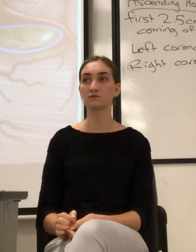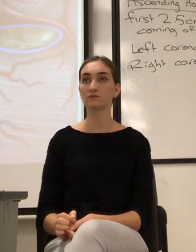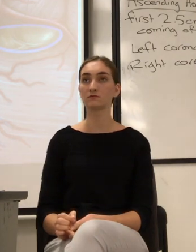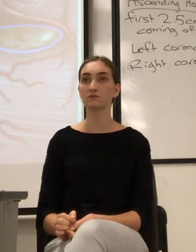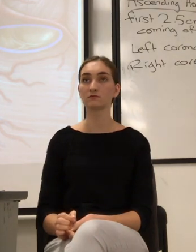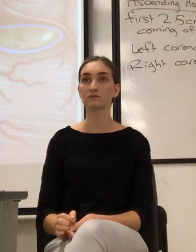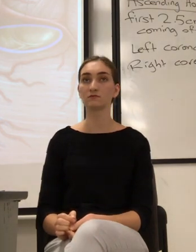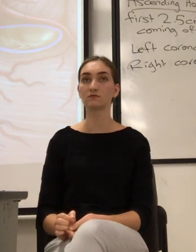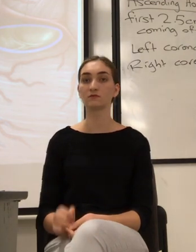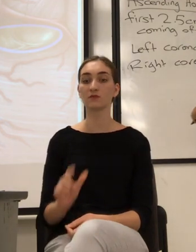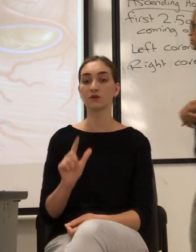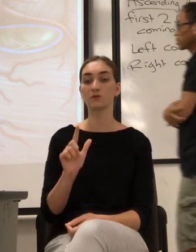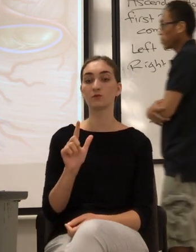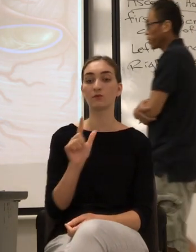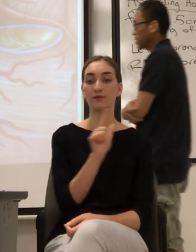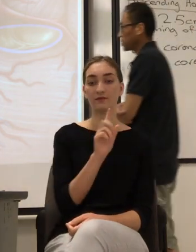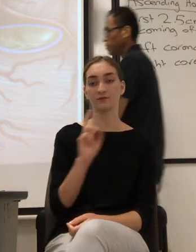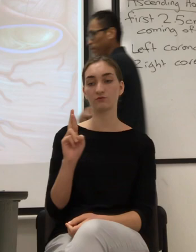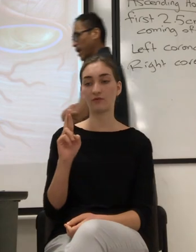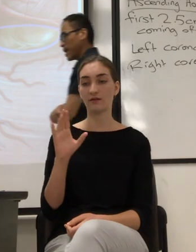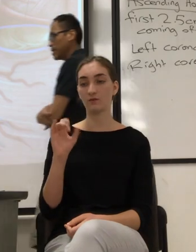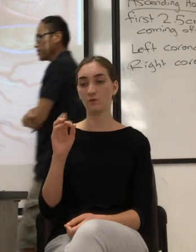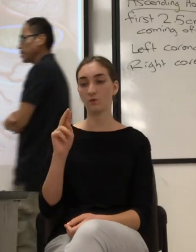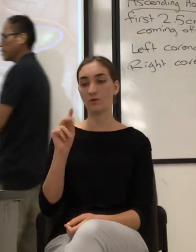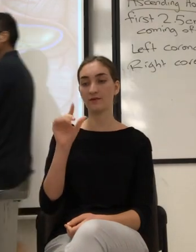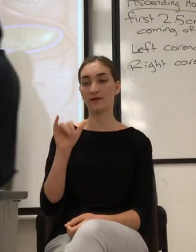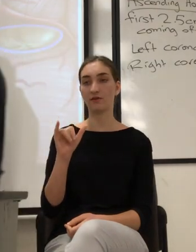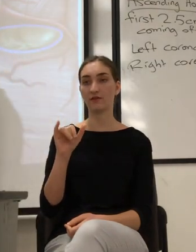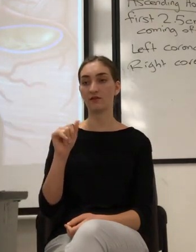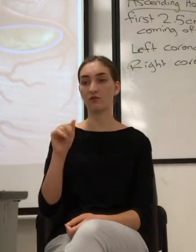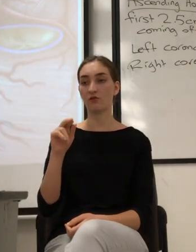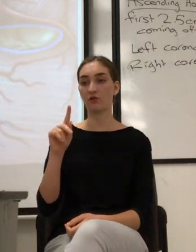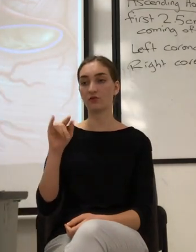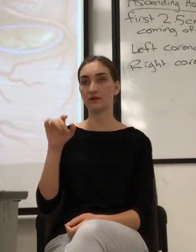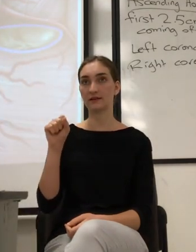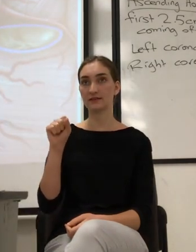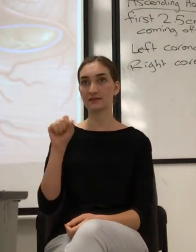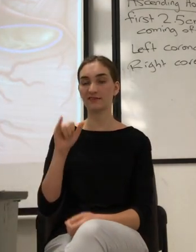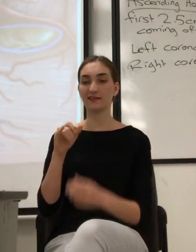So you have left and right coronary arteries, which are the branches of the ascending aorta.